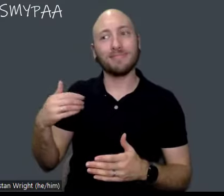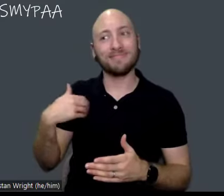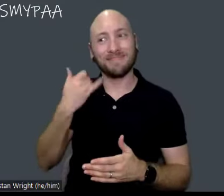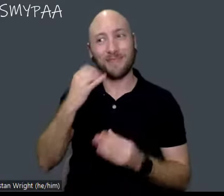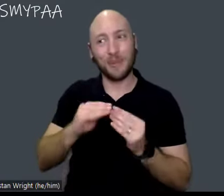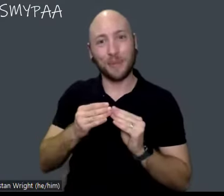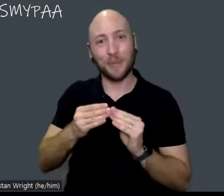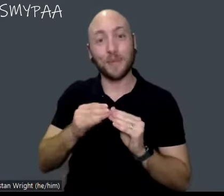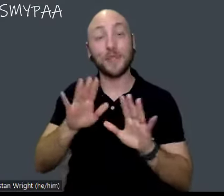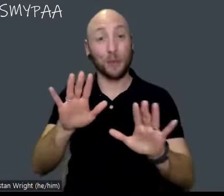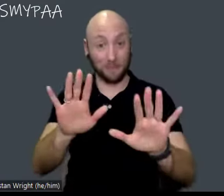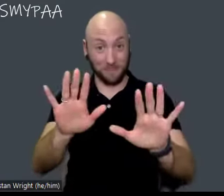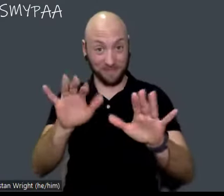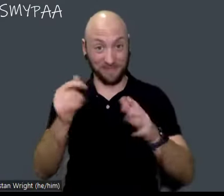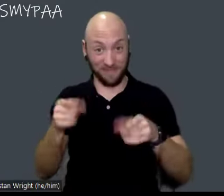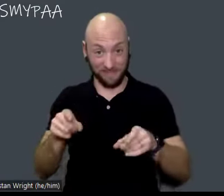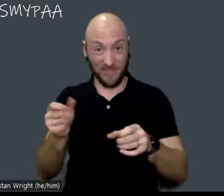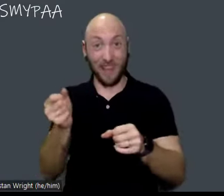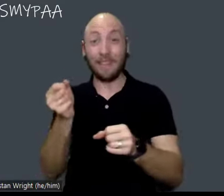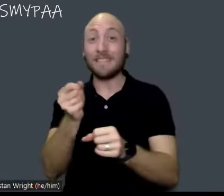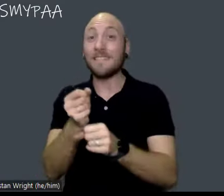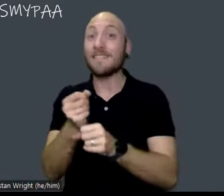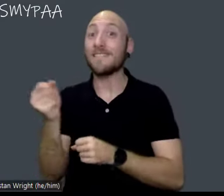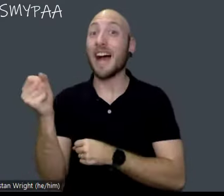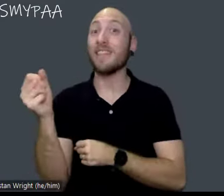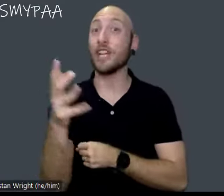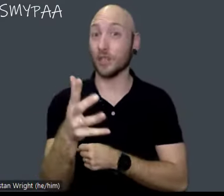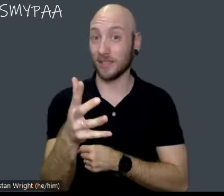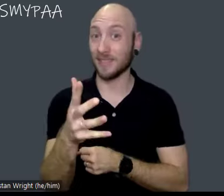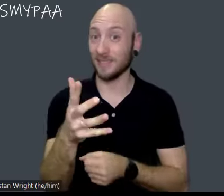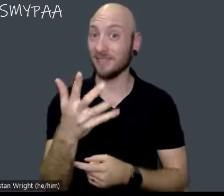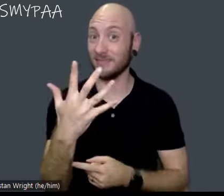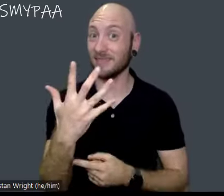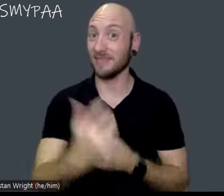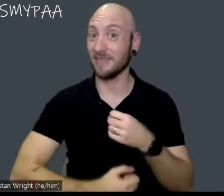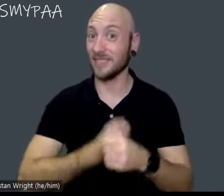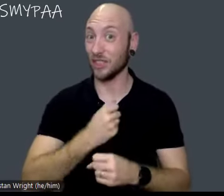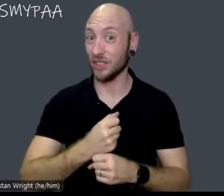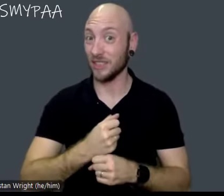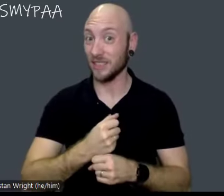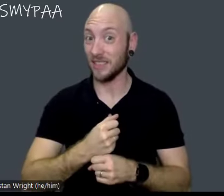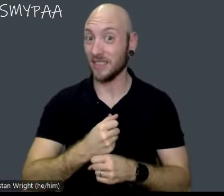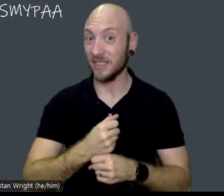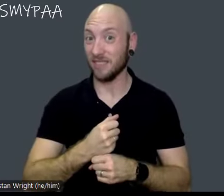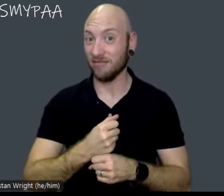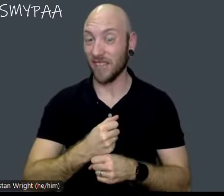And 5 years after that, that horrendous experience with the